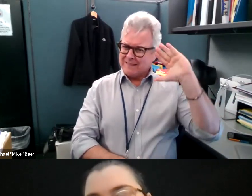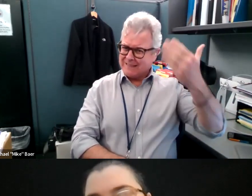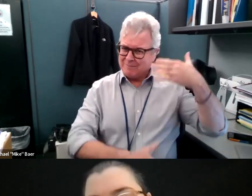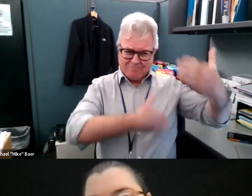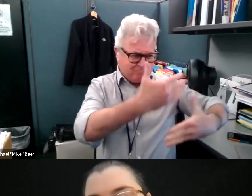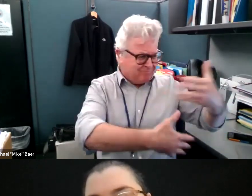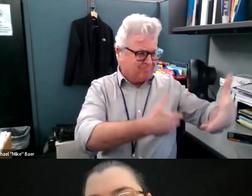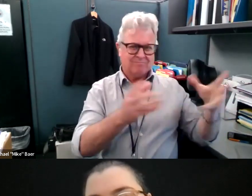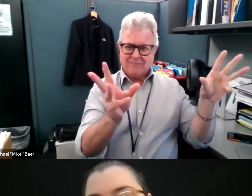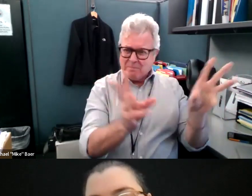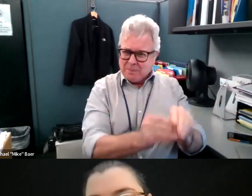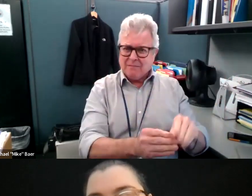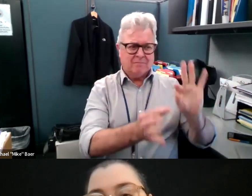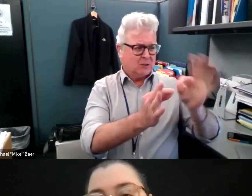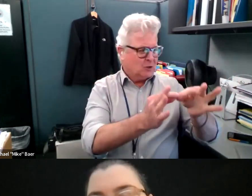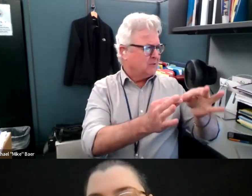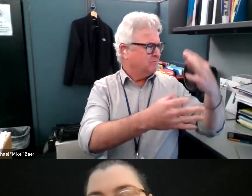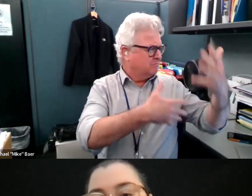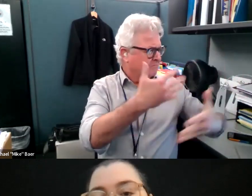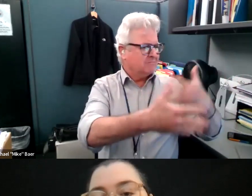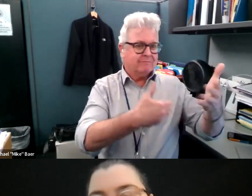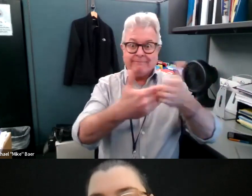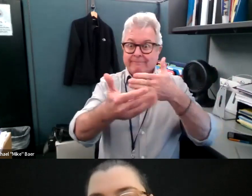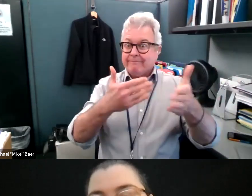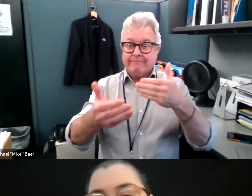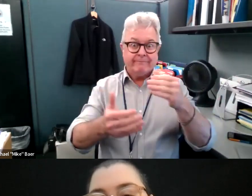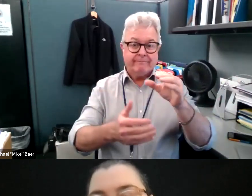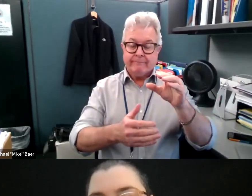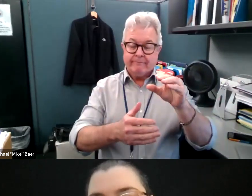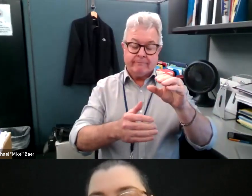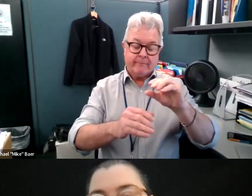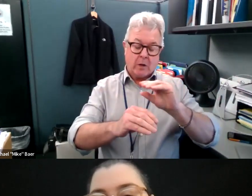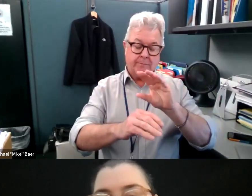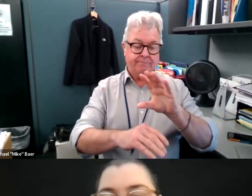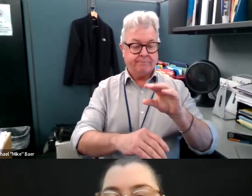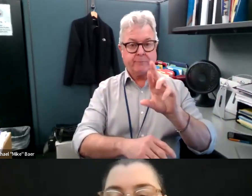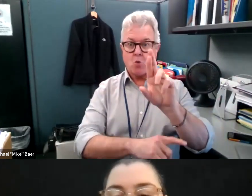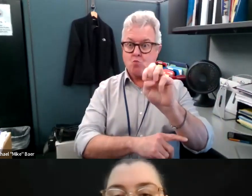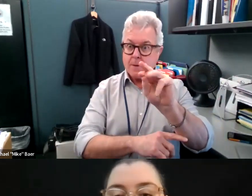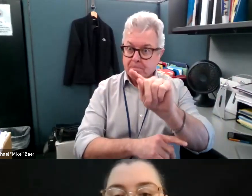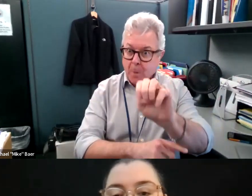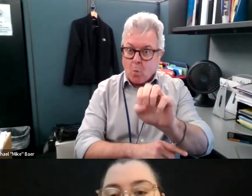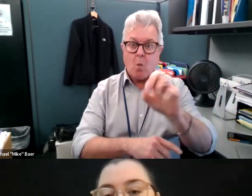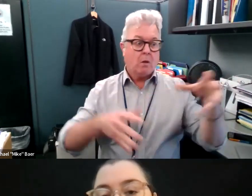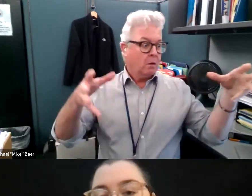the other committees? Because the other 4 committees do meet, they have interpreters. And during